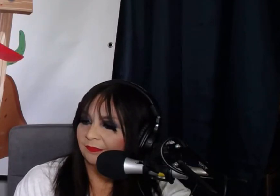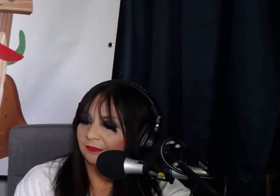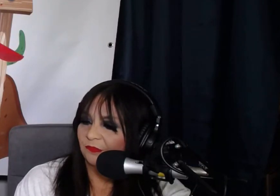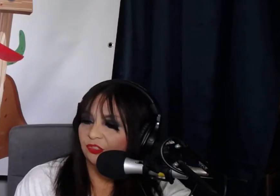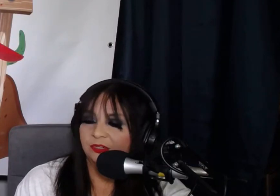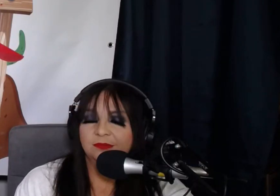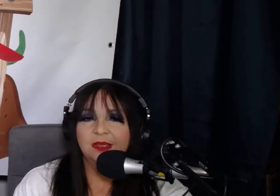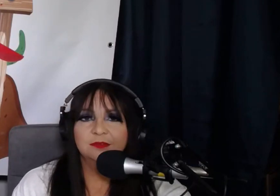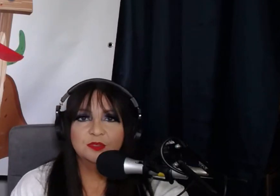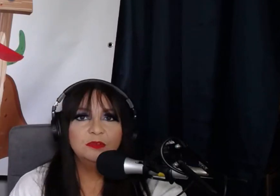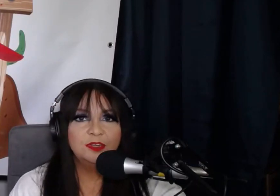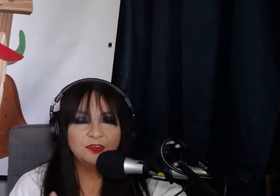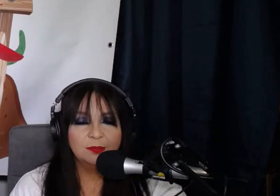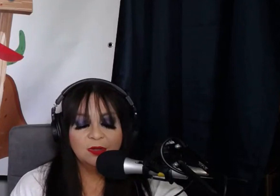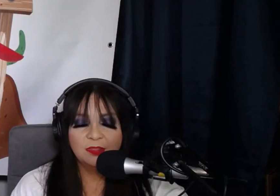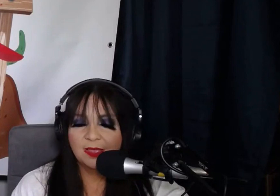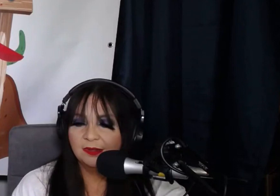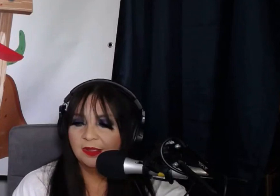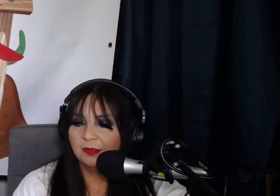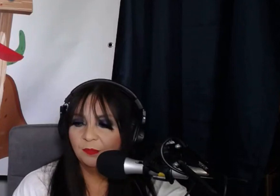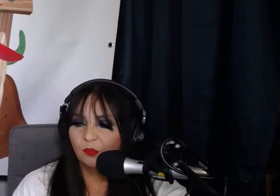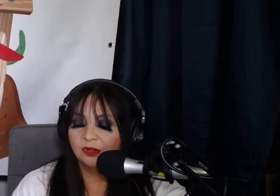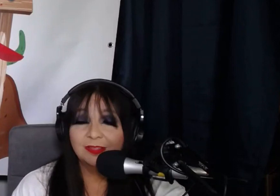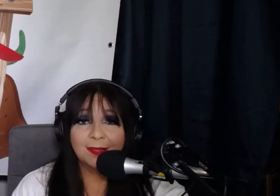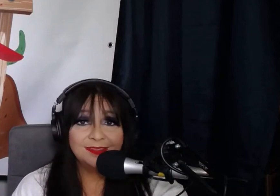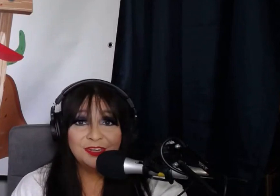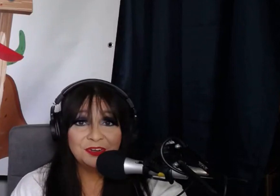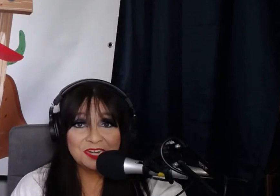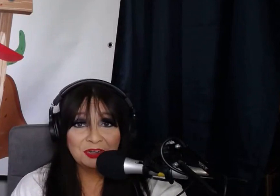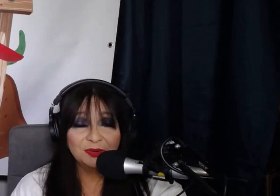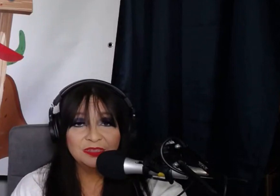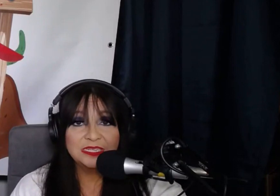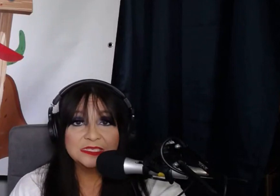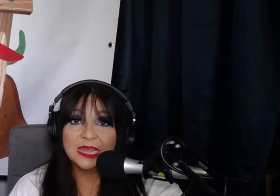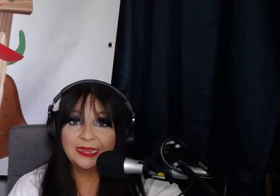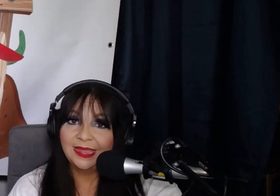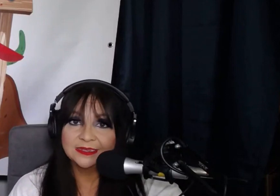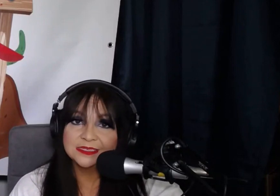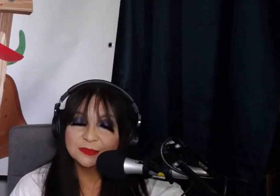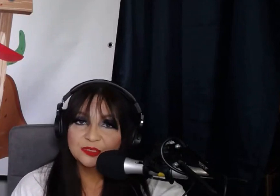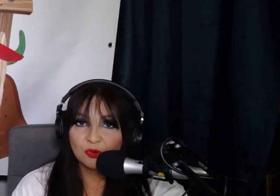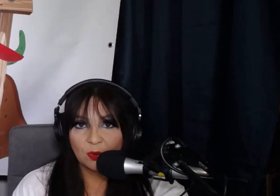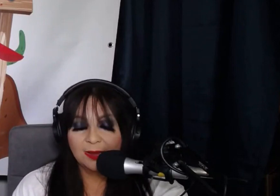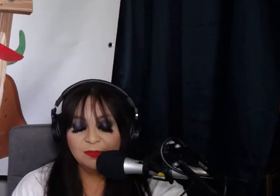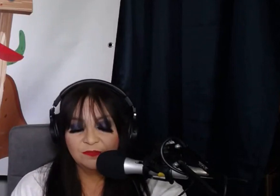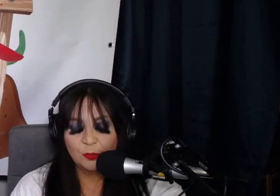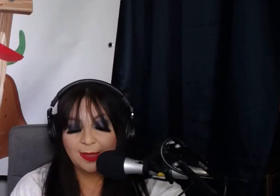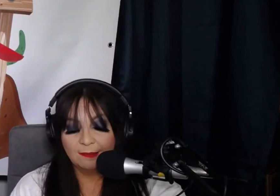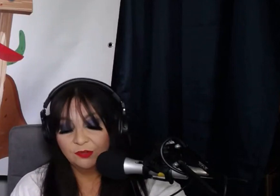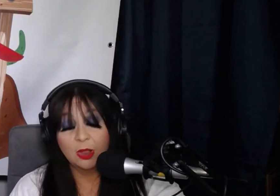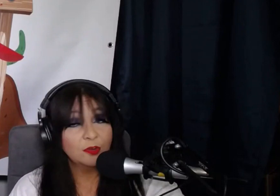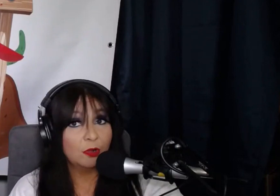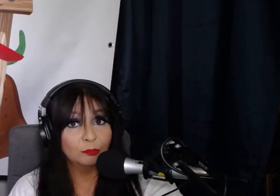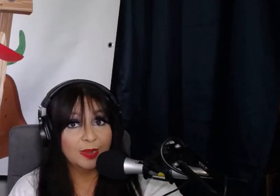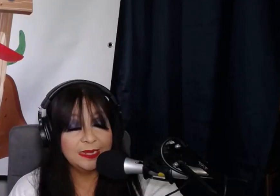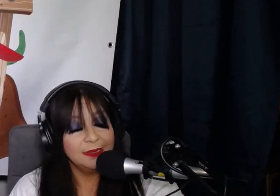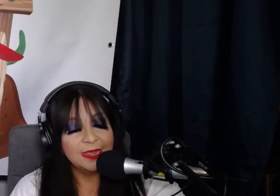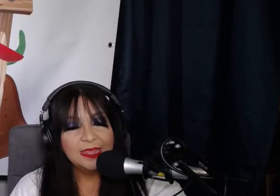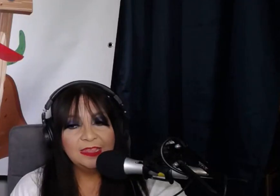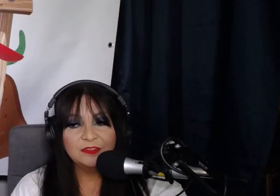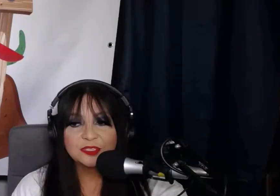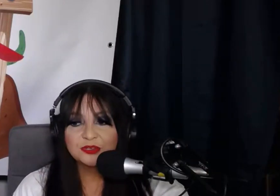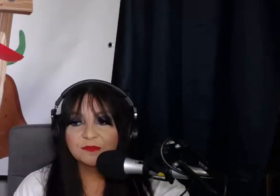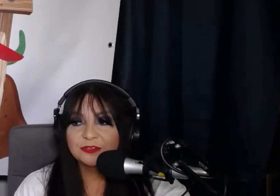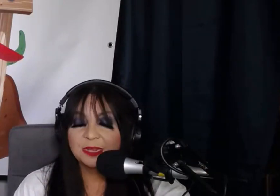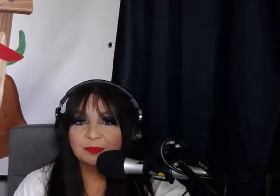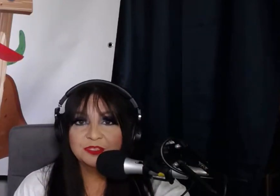with your corgi? Sure. Yeah. So we're going to talk about all that. Yep. We're glad that you're here. Please like and subscribe if you have not already.